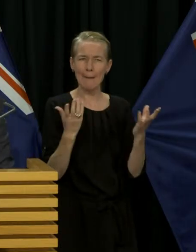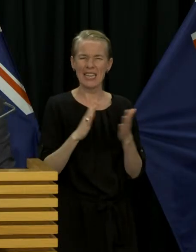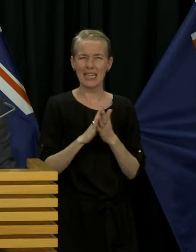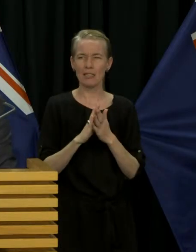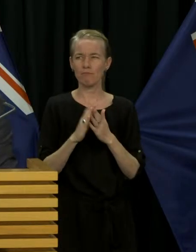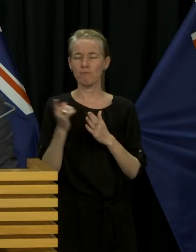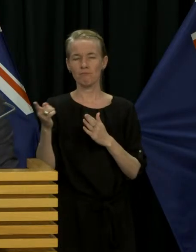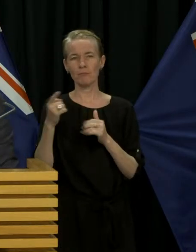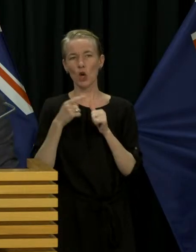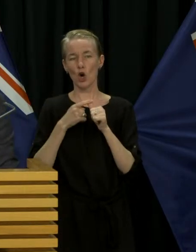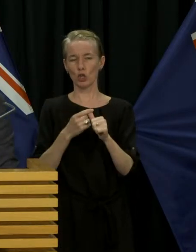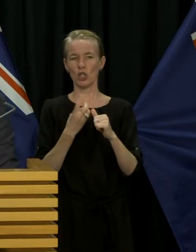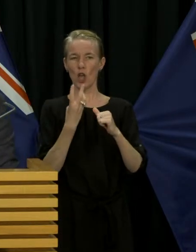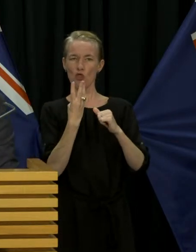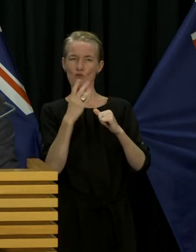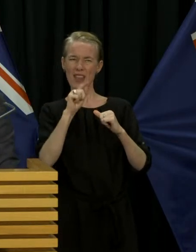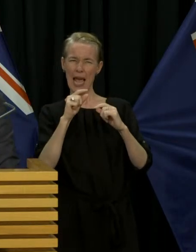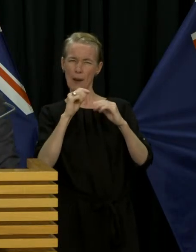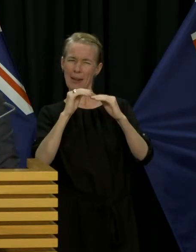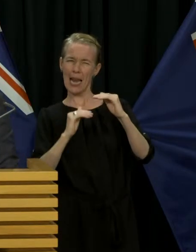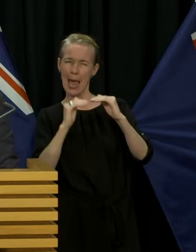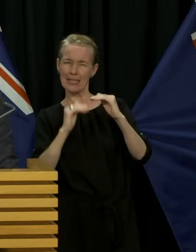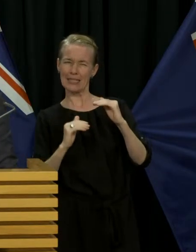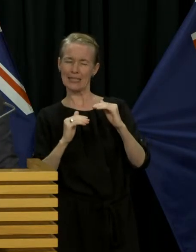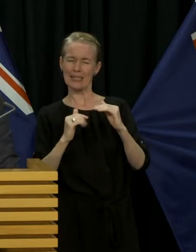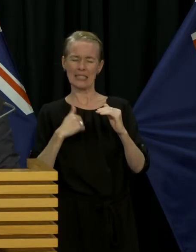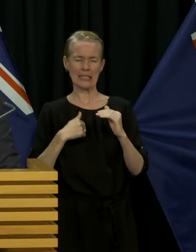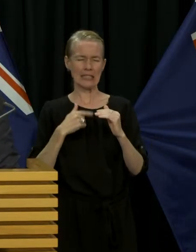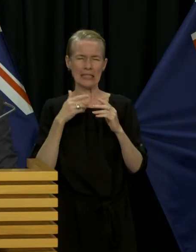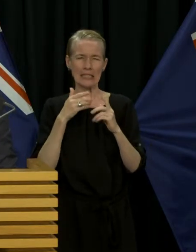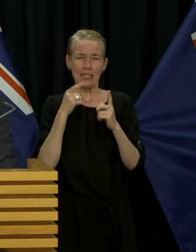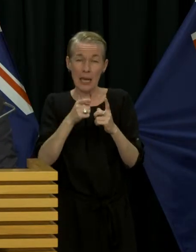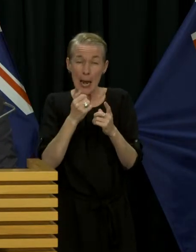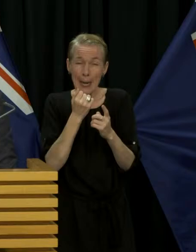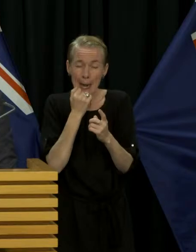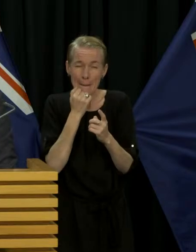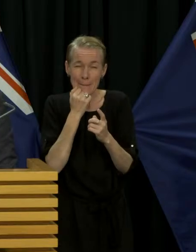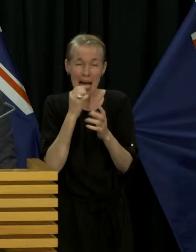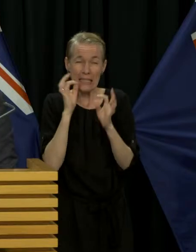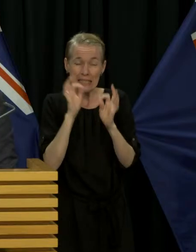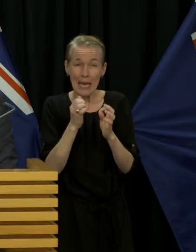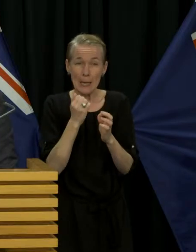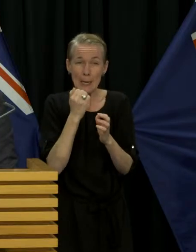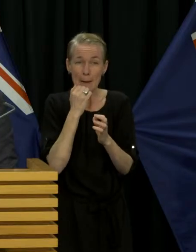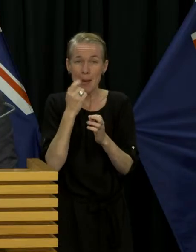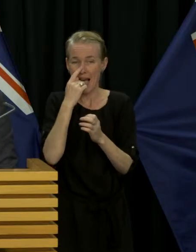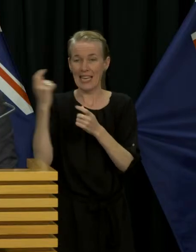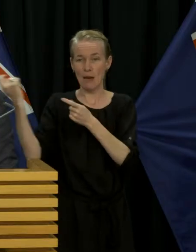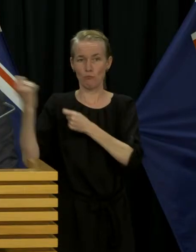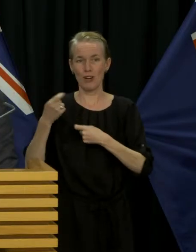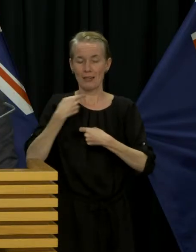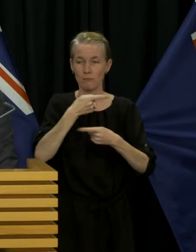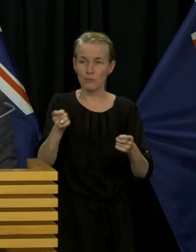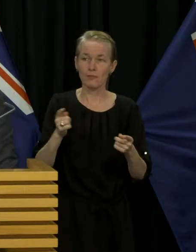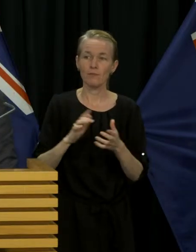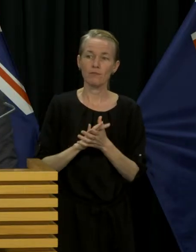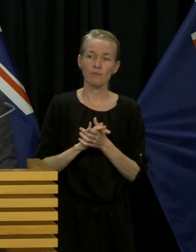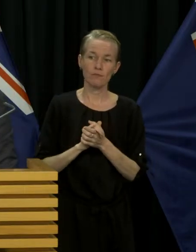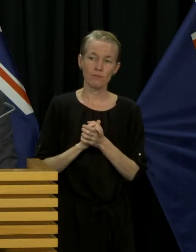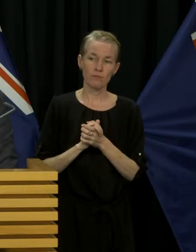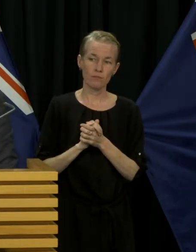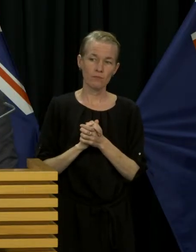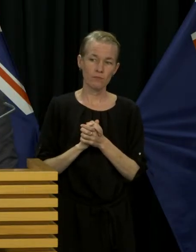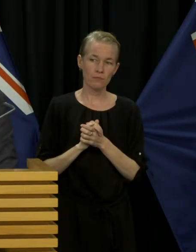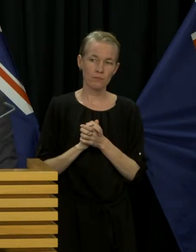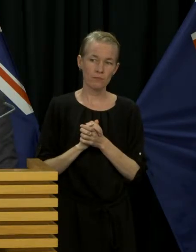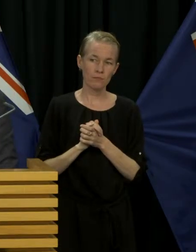didn't bring the sheet down with me that had the exact number, but I can certainly get you the exact number. It was talked about capacity about 6,500. So why is